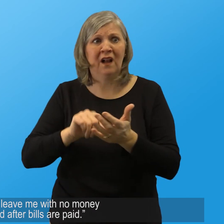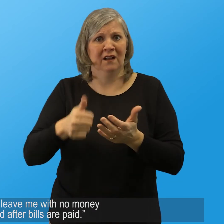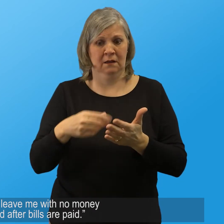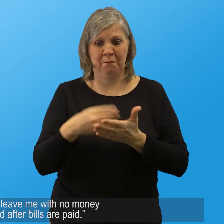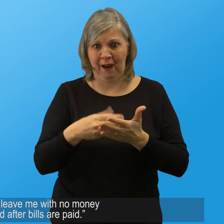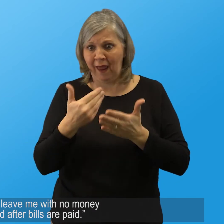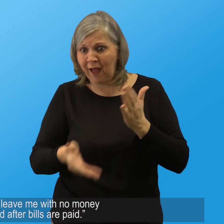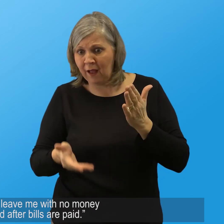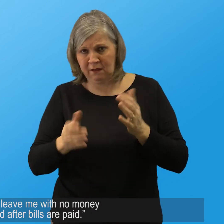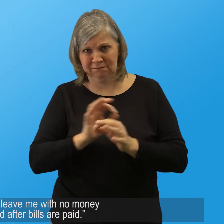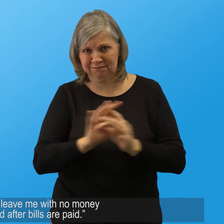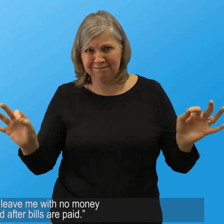paid.